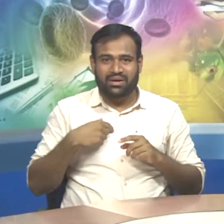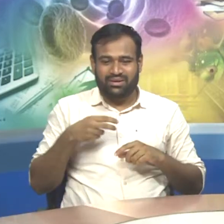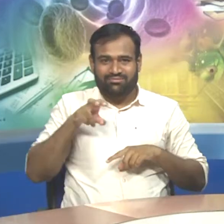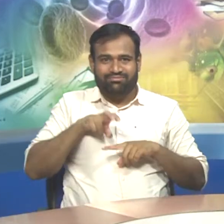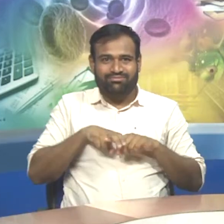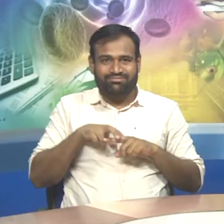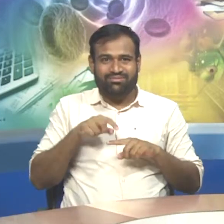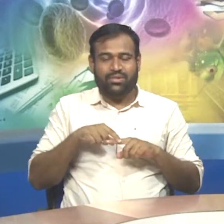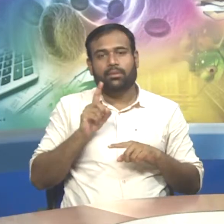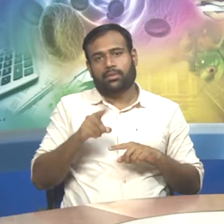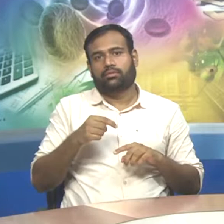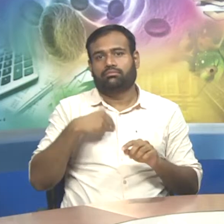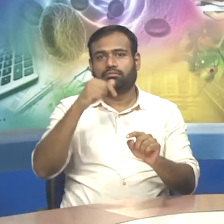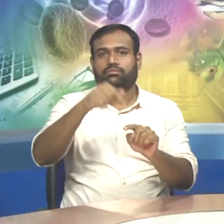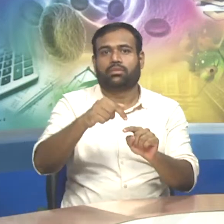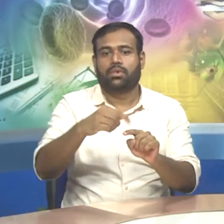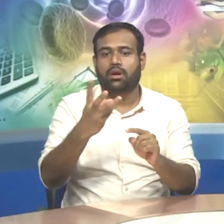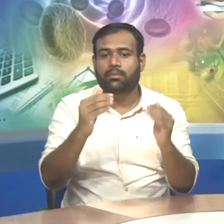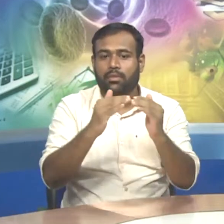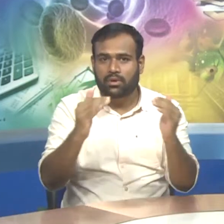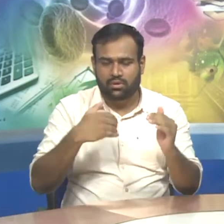in case of a tie.